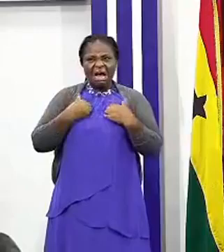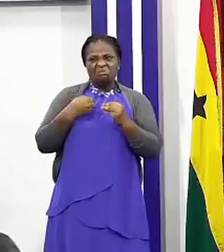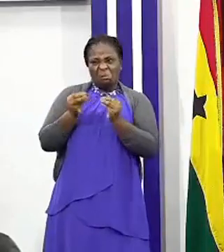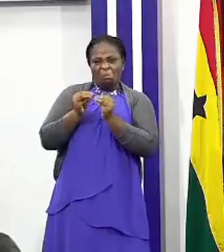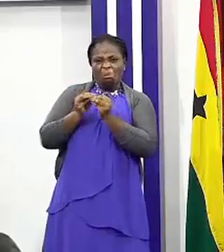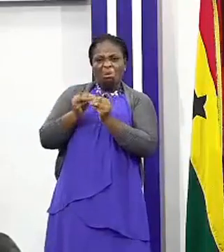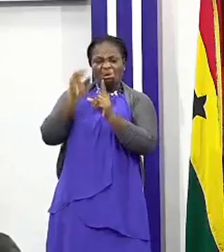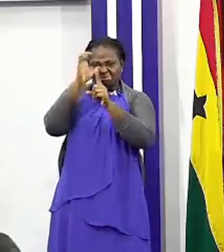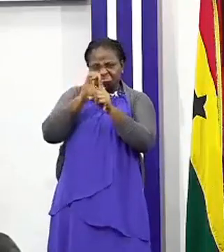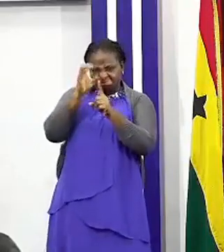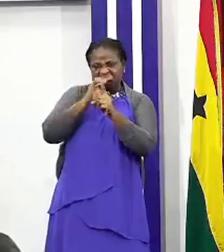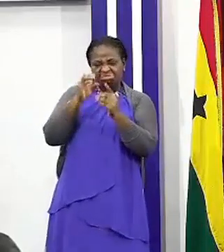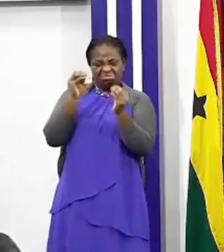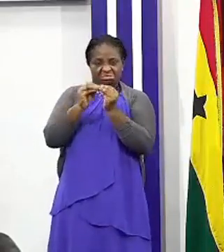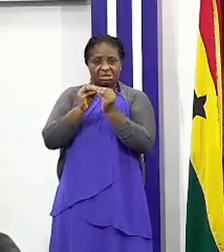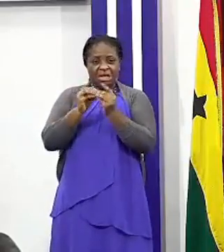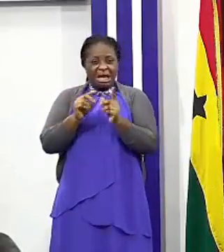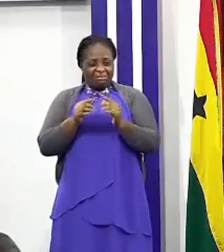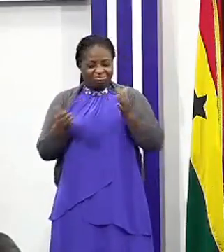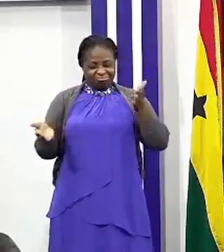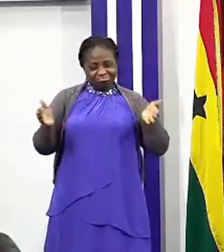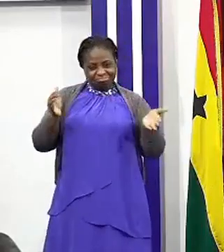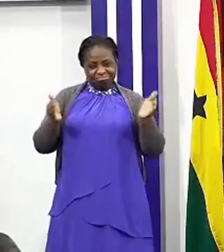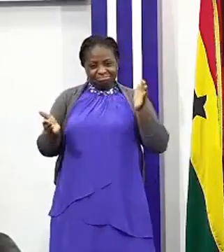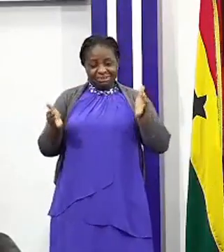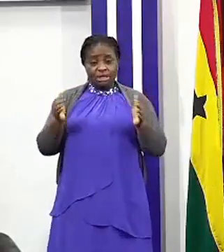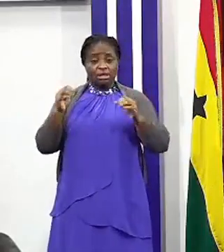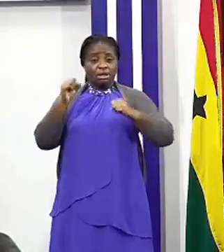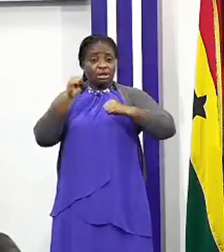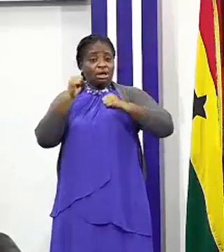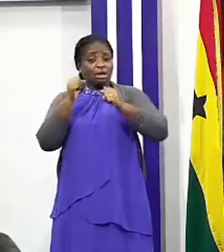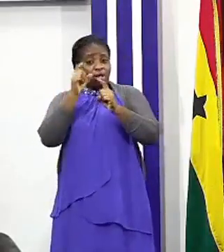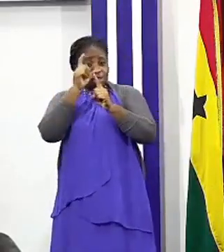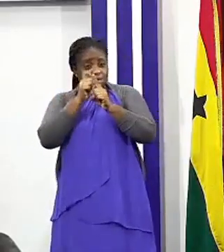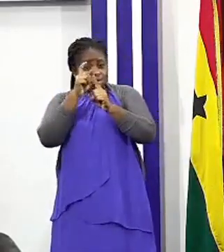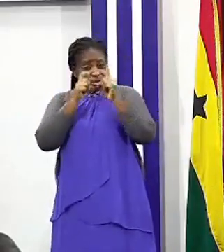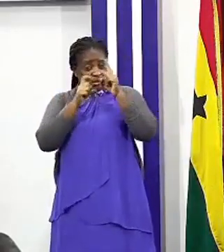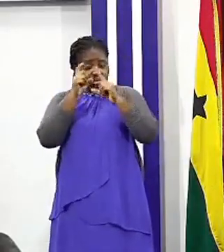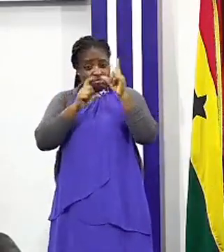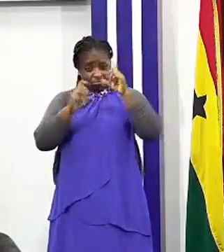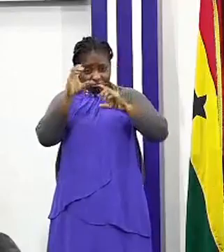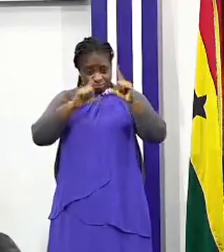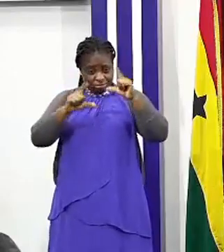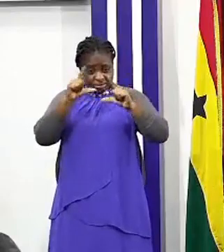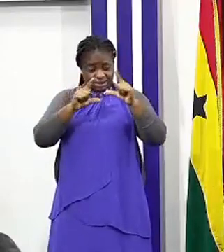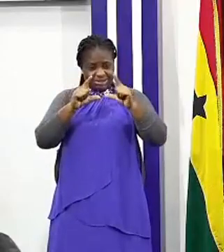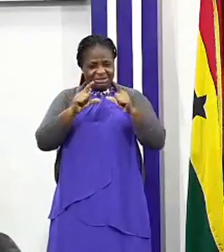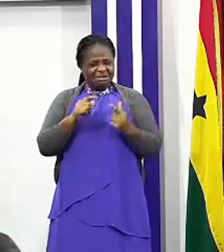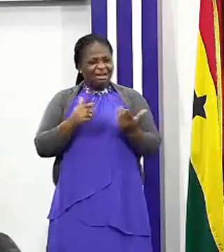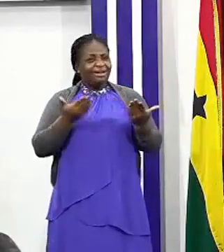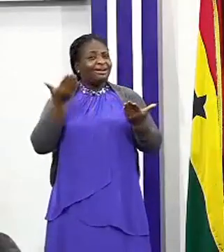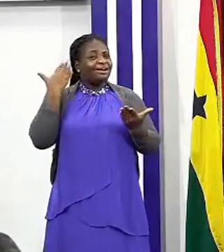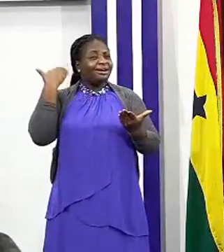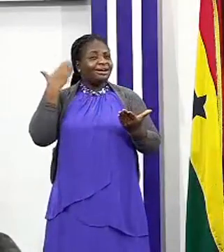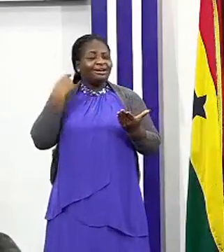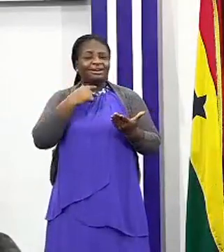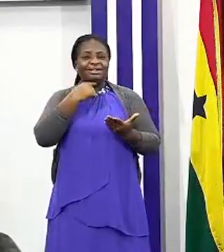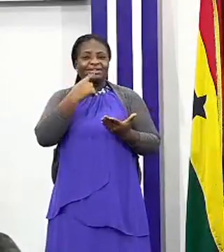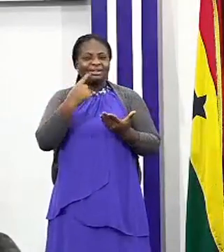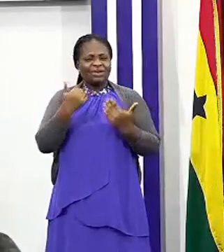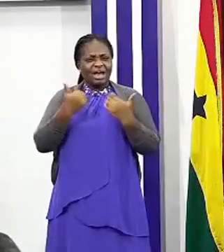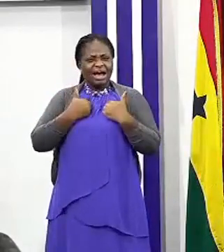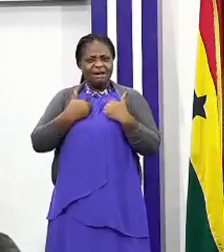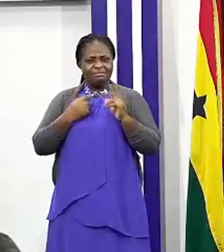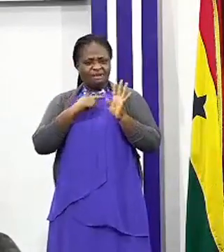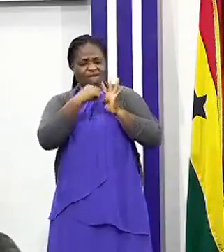10,000. And if you look at the testing capacity, you understand that. As I told you before, we have actually four